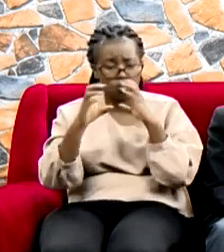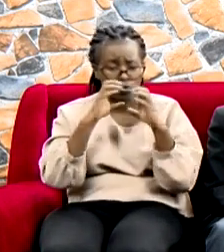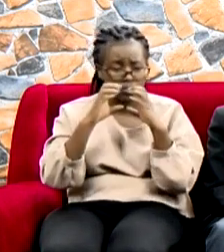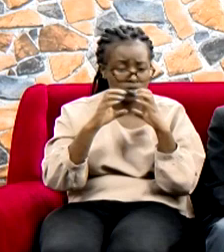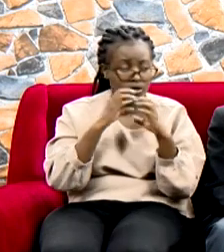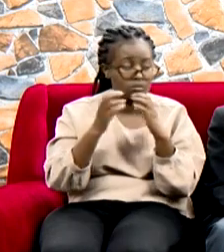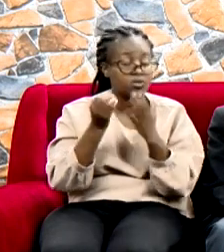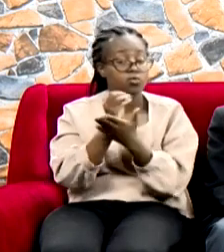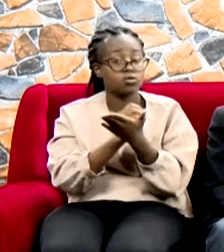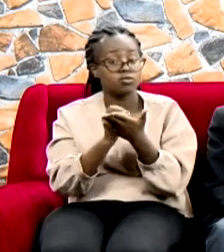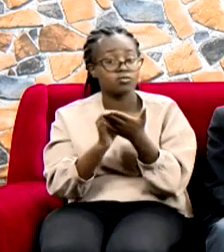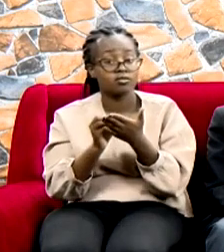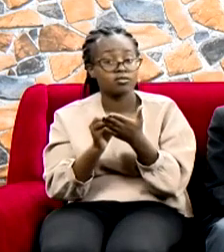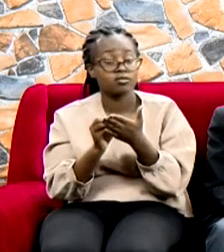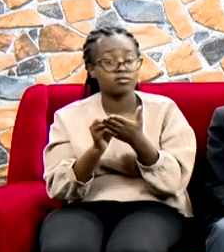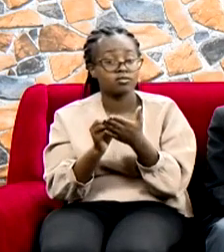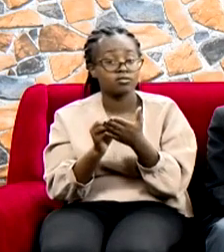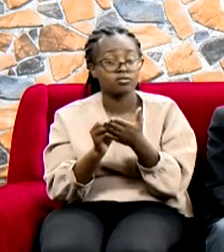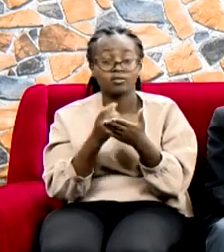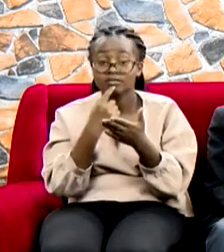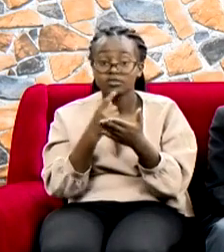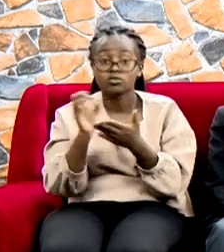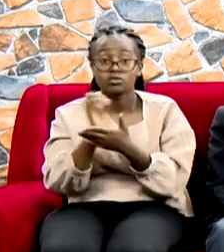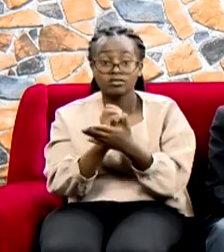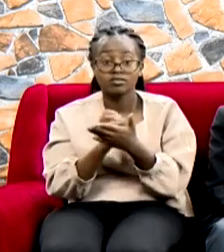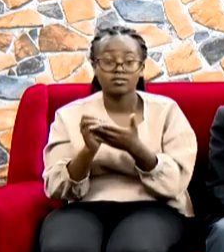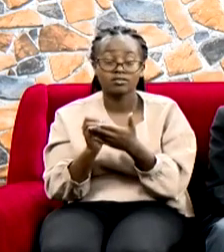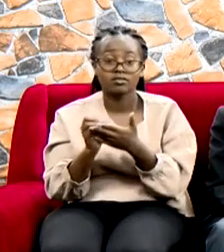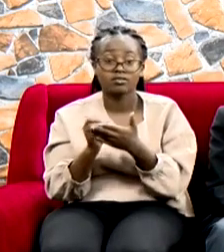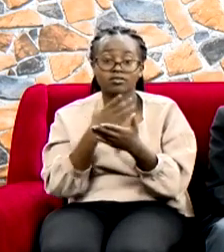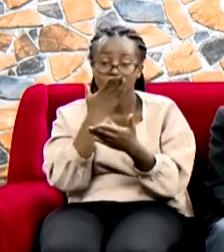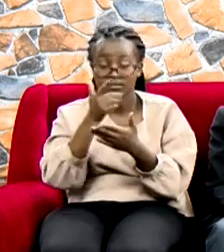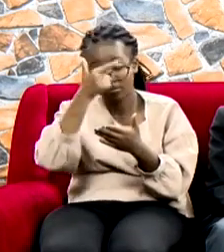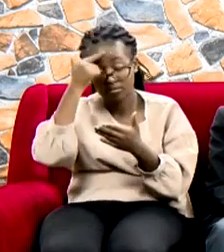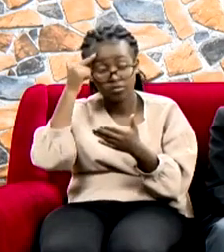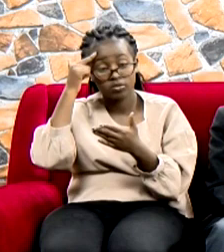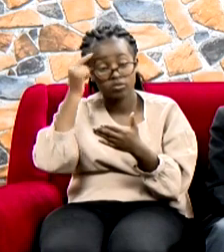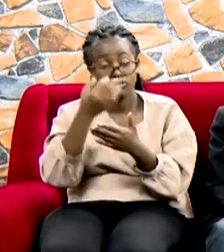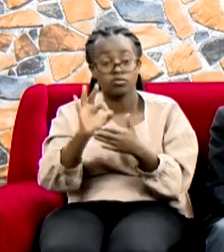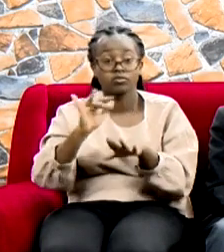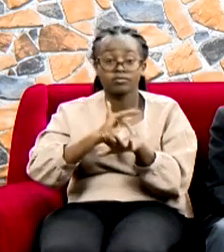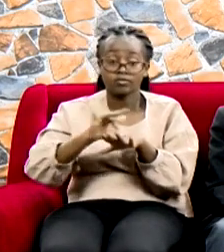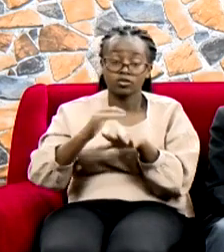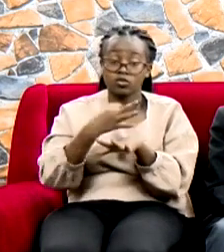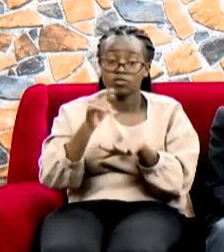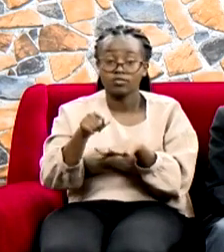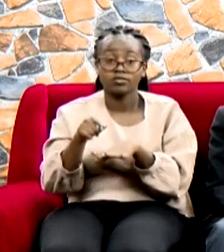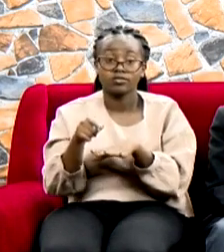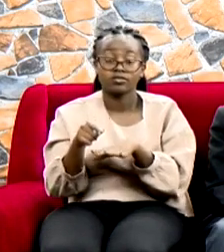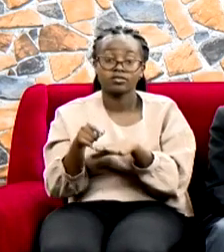communicating. I'd write the questions. Like you can tell, she would struggle to write the answer because of the effects of that